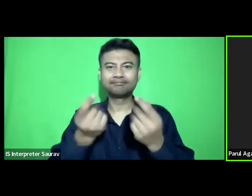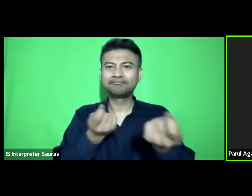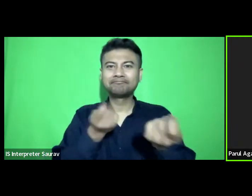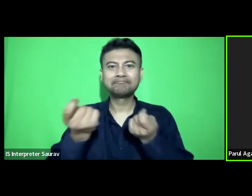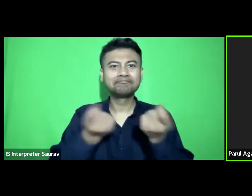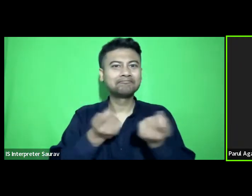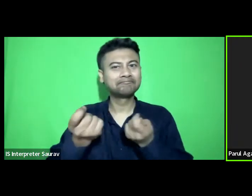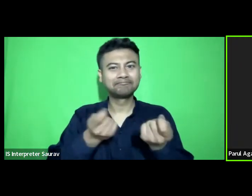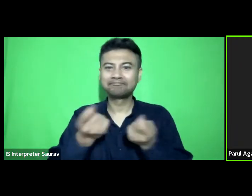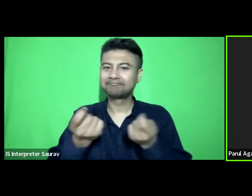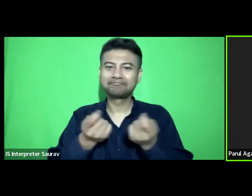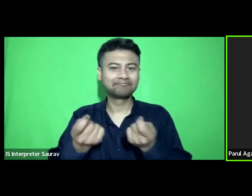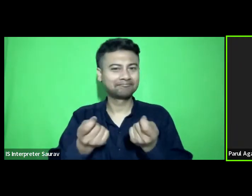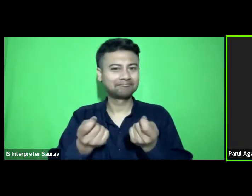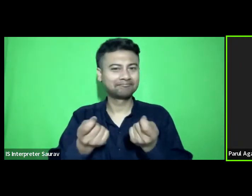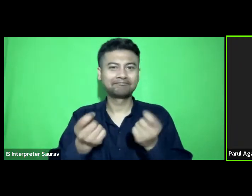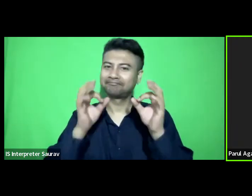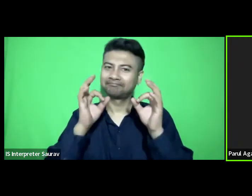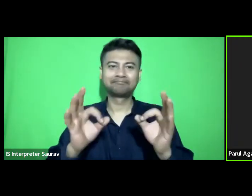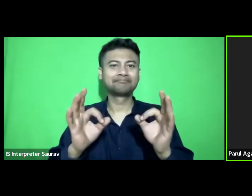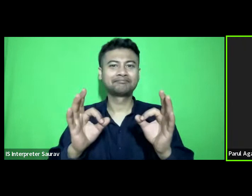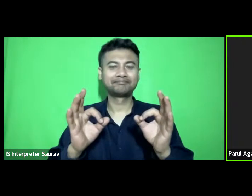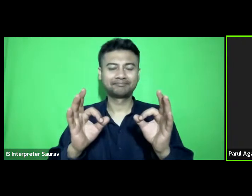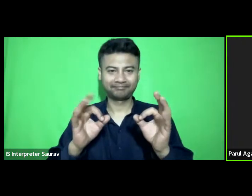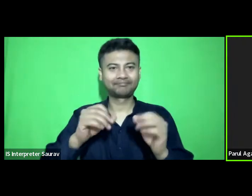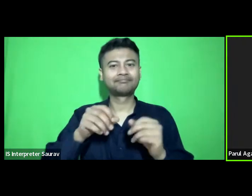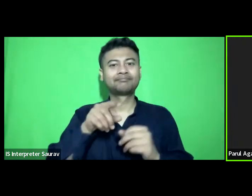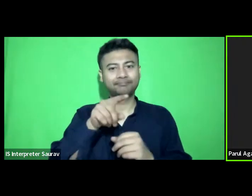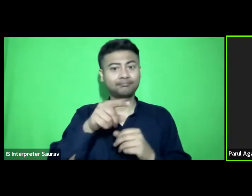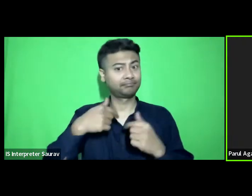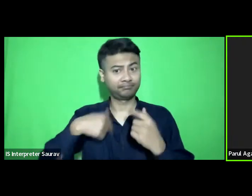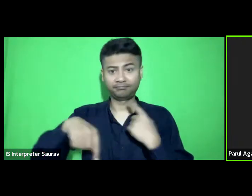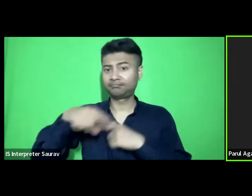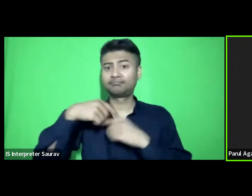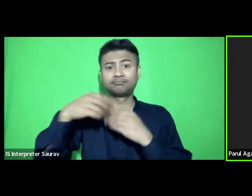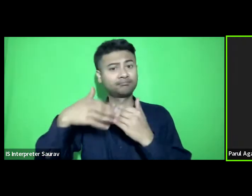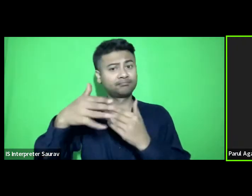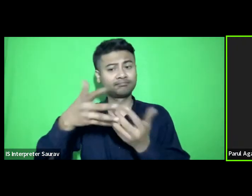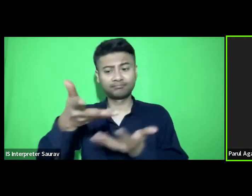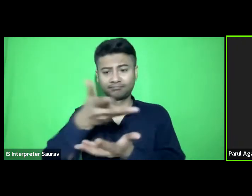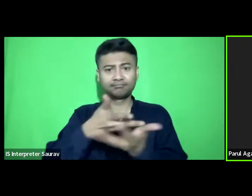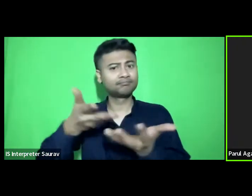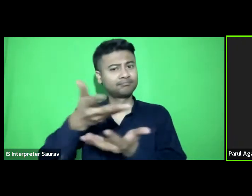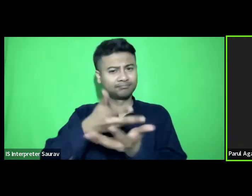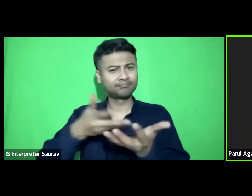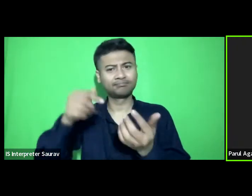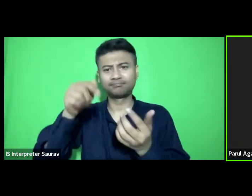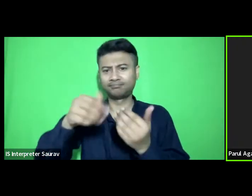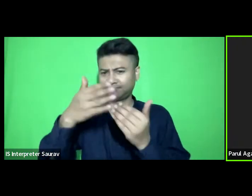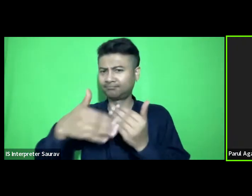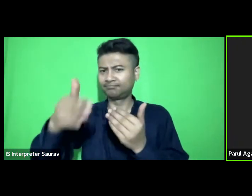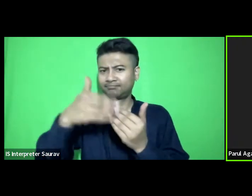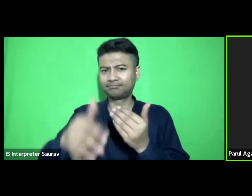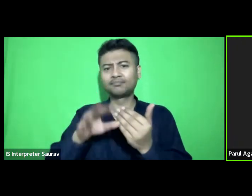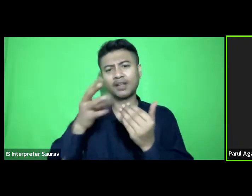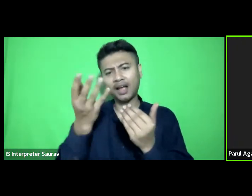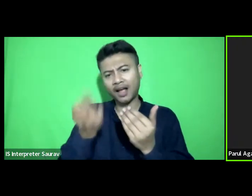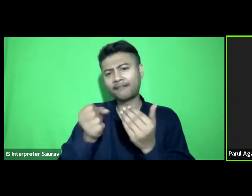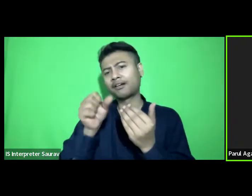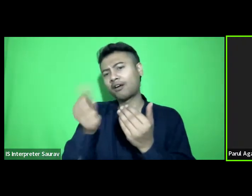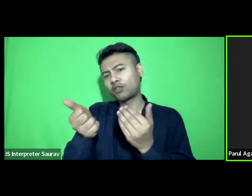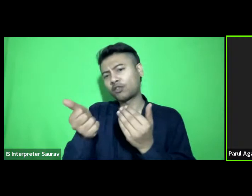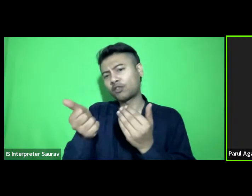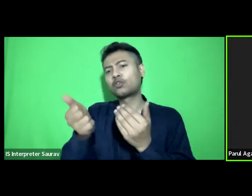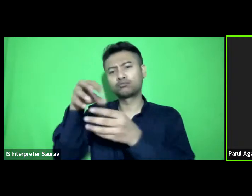And we will certainly continue to continue this dialogue on several other forums, and hope to